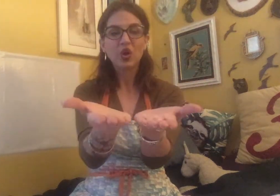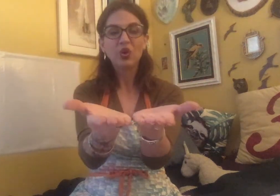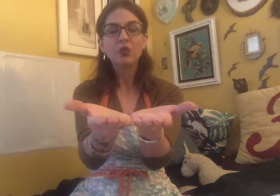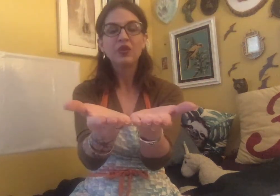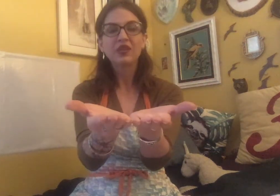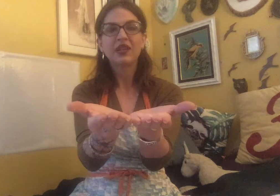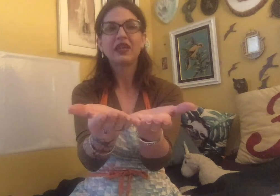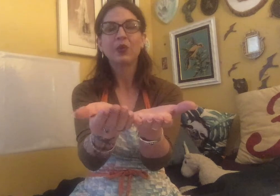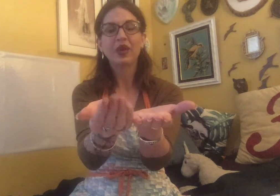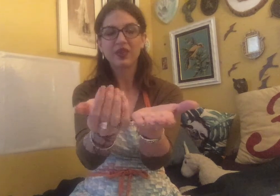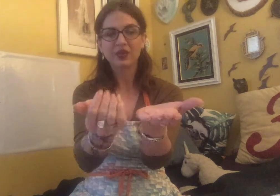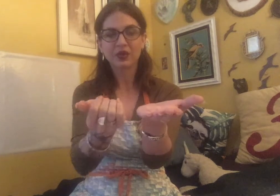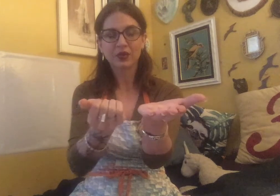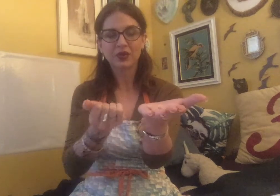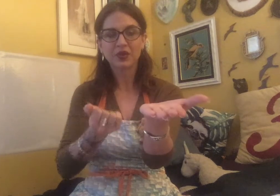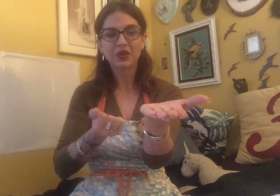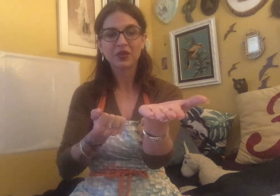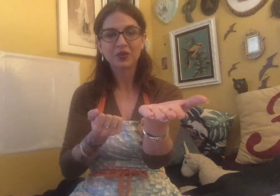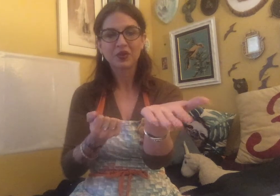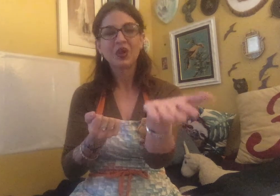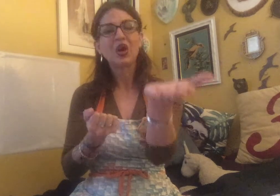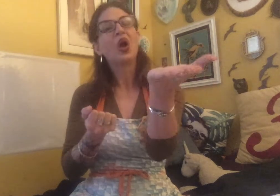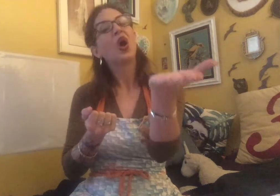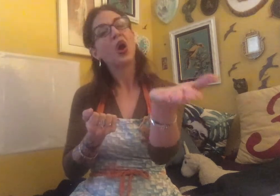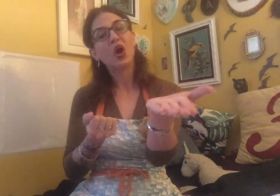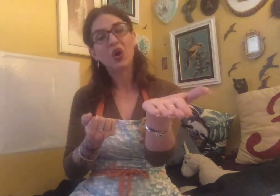Robe. Take away the r. O.